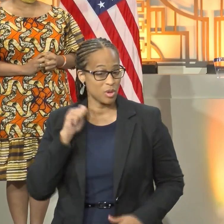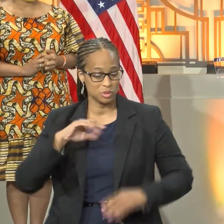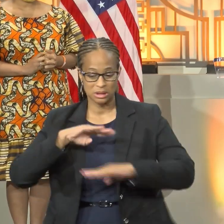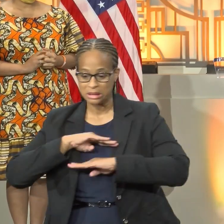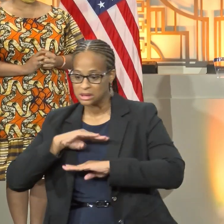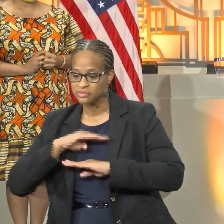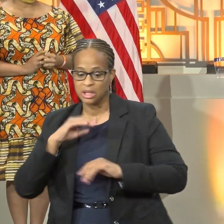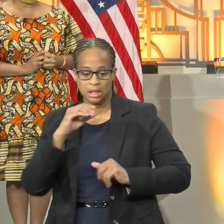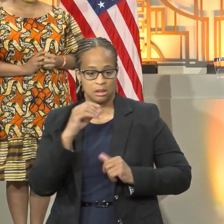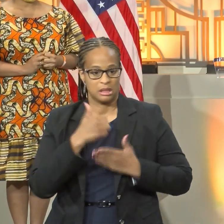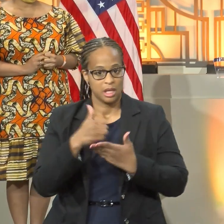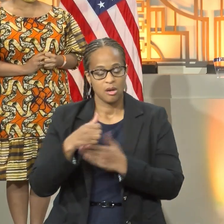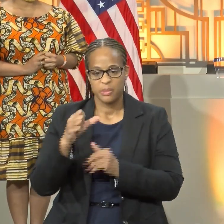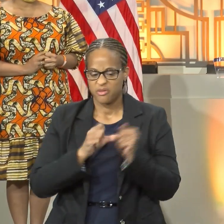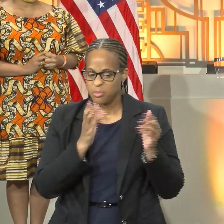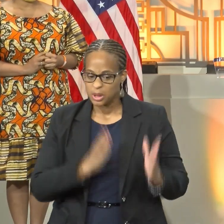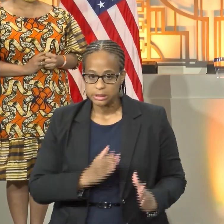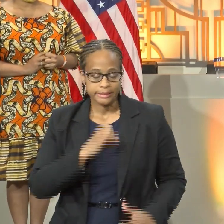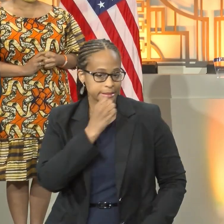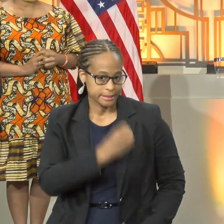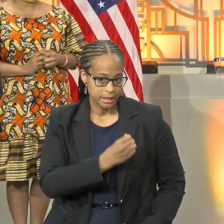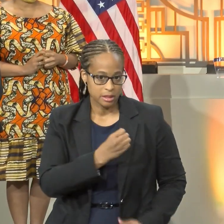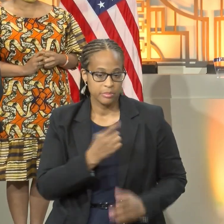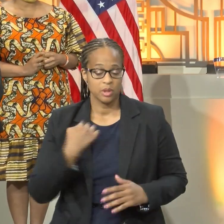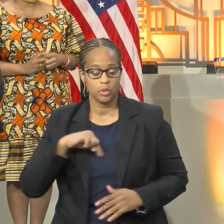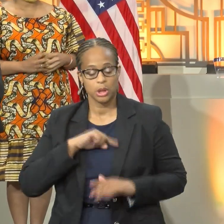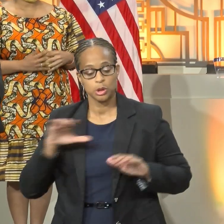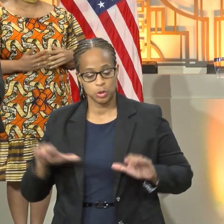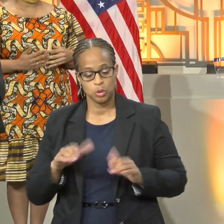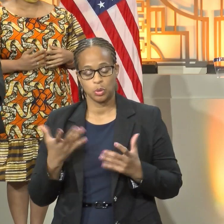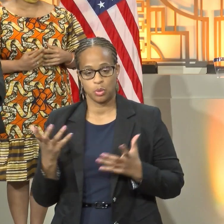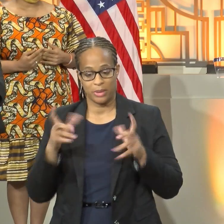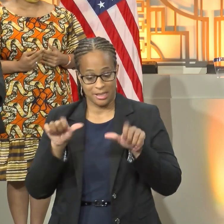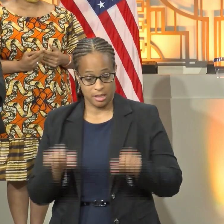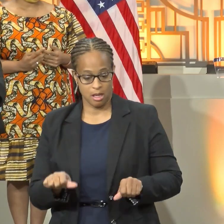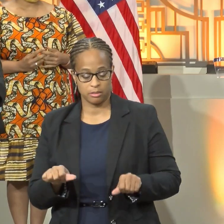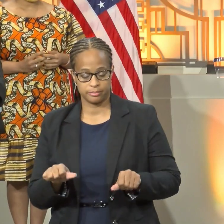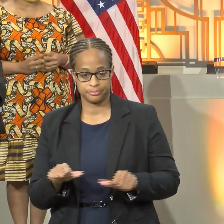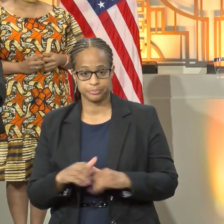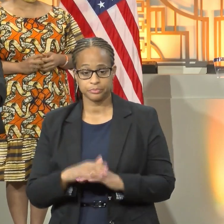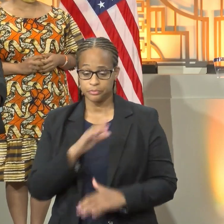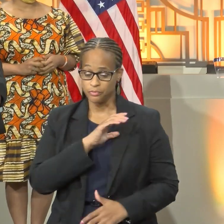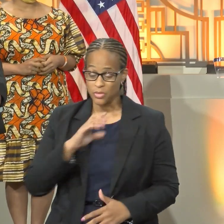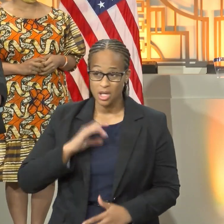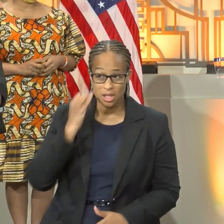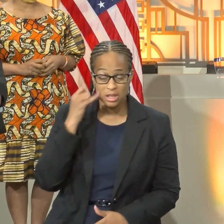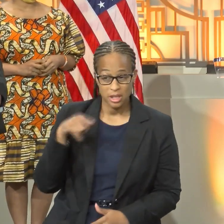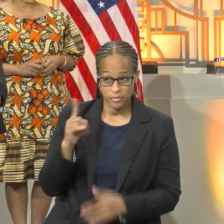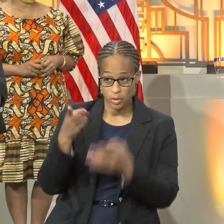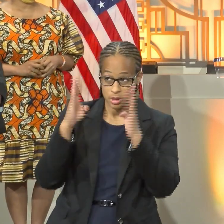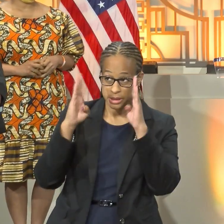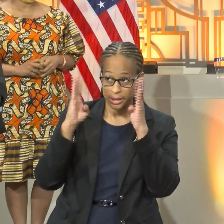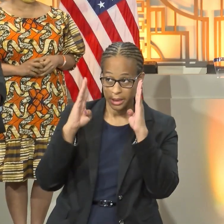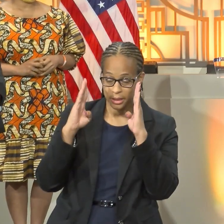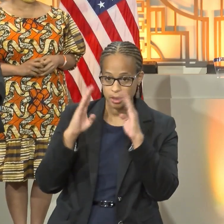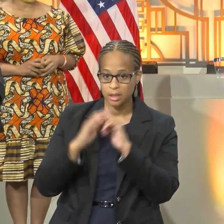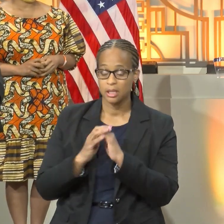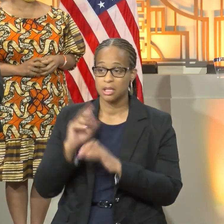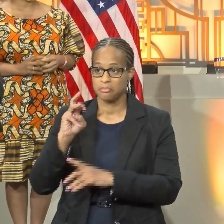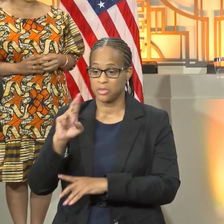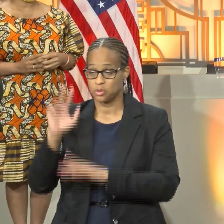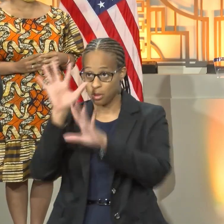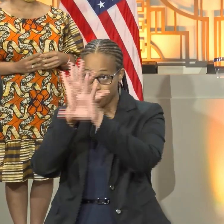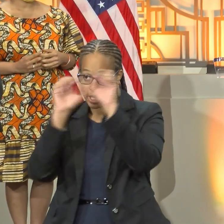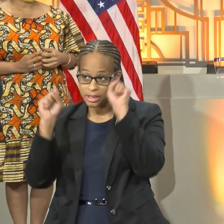need, but we're going to do our part with what we have. But Congress, if you are listening, Mr.